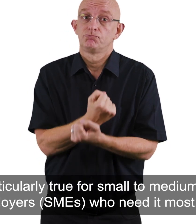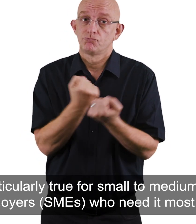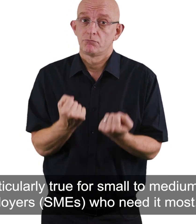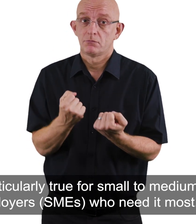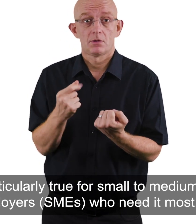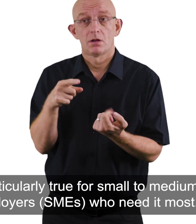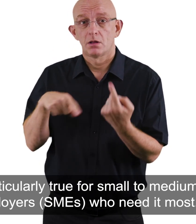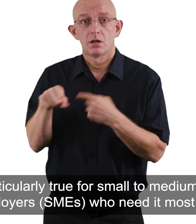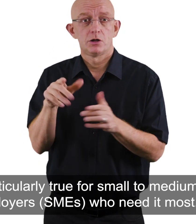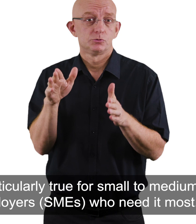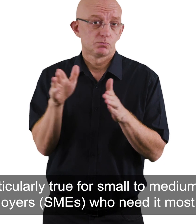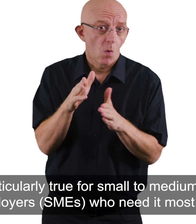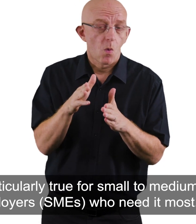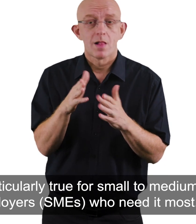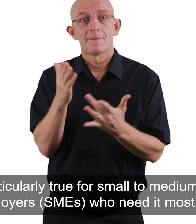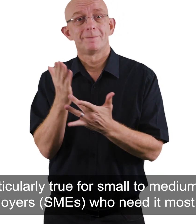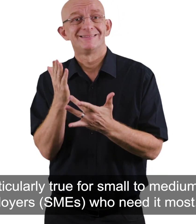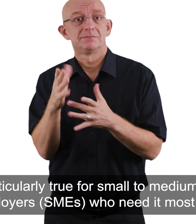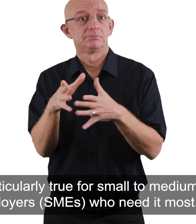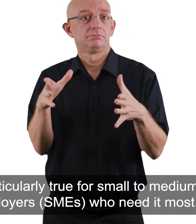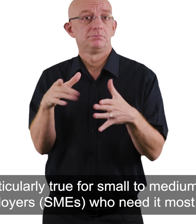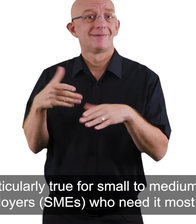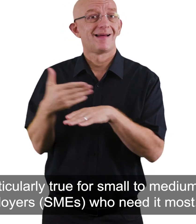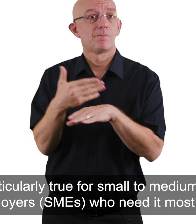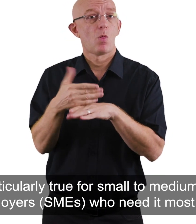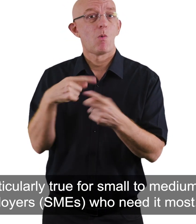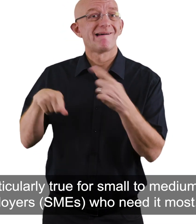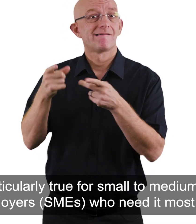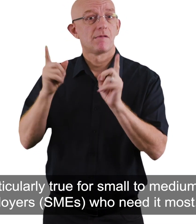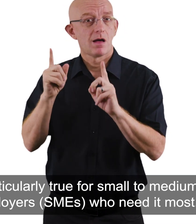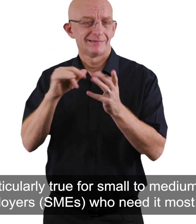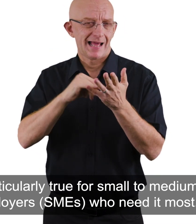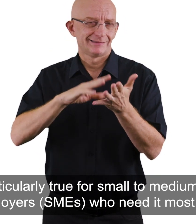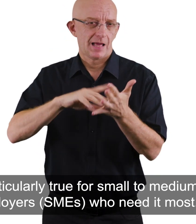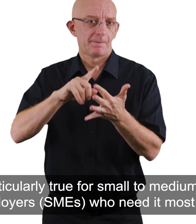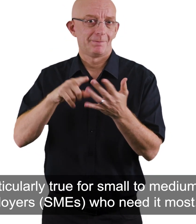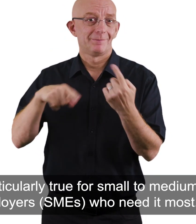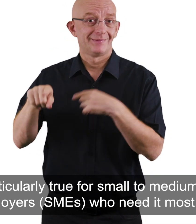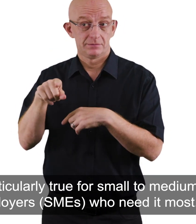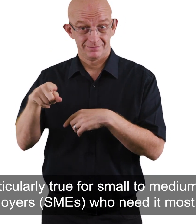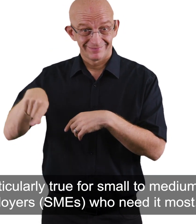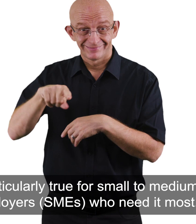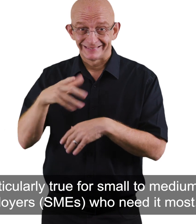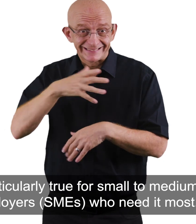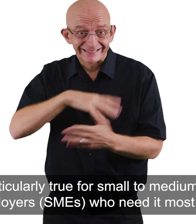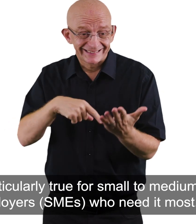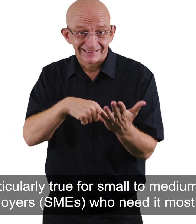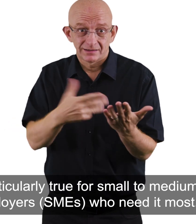This is particularly true for small to medium-sized employers, SMEs, who need it